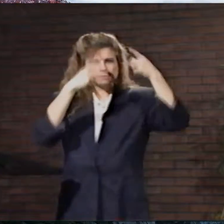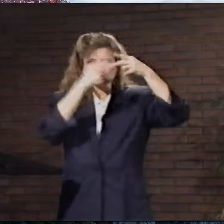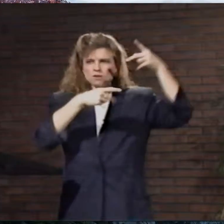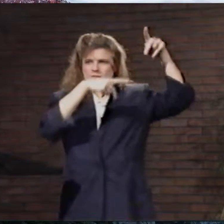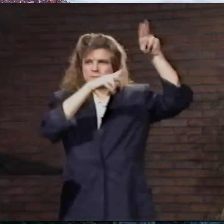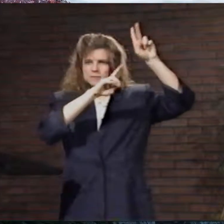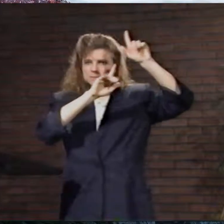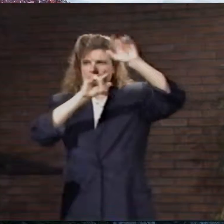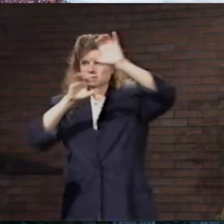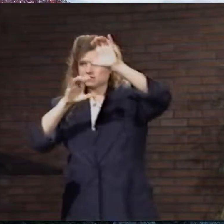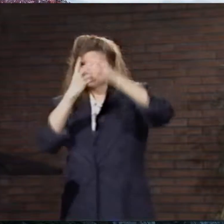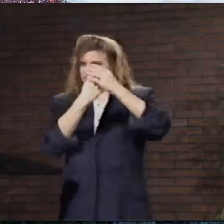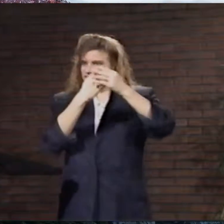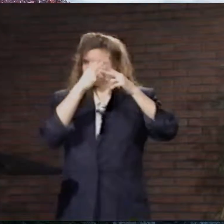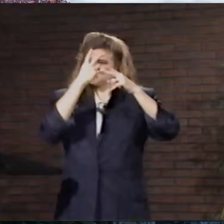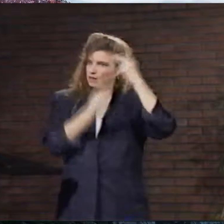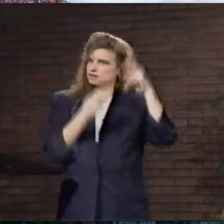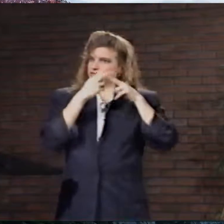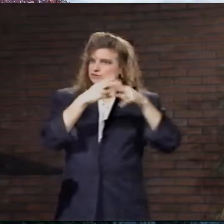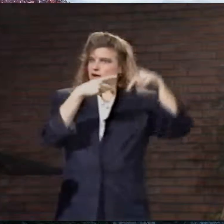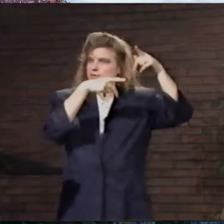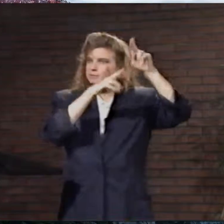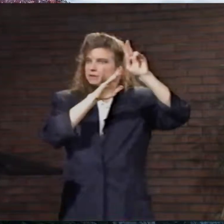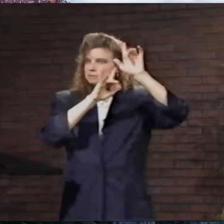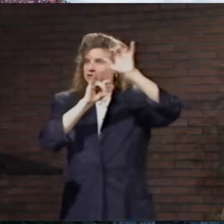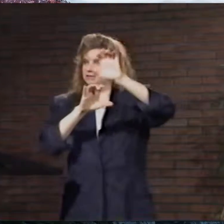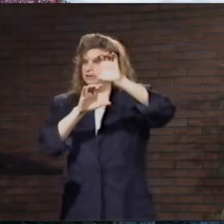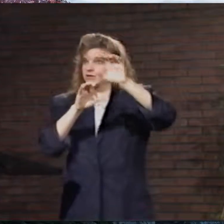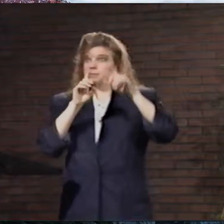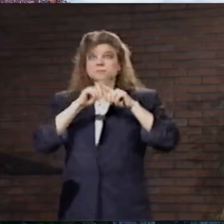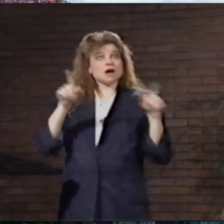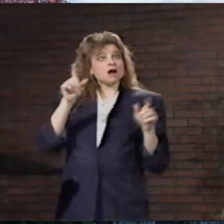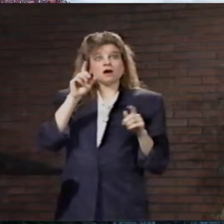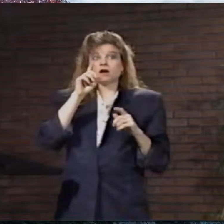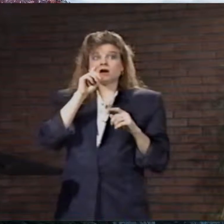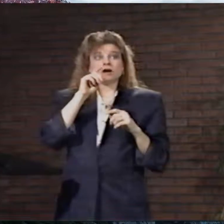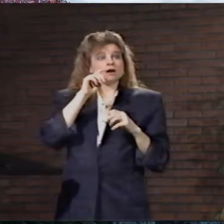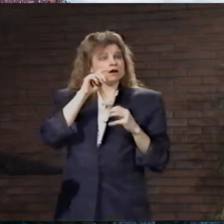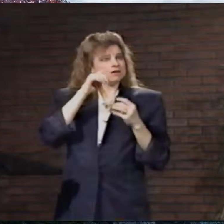The third topic is called public accommodations.